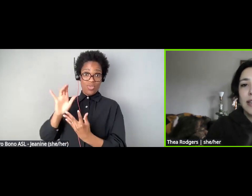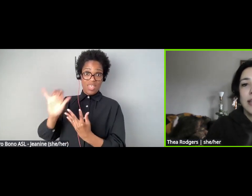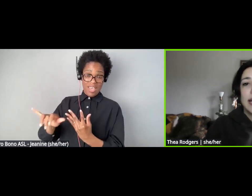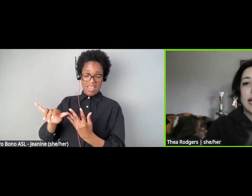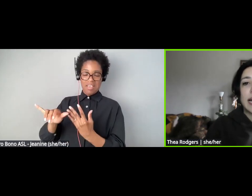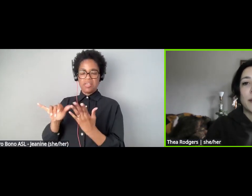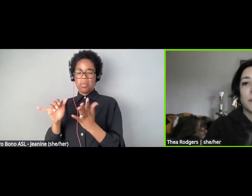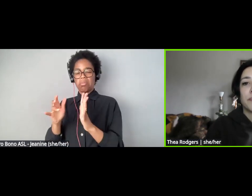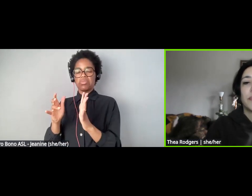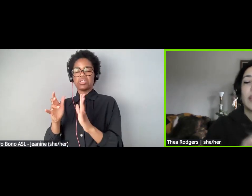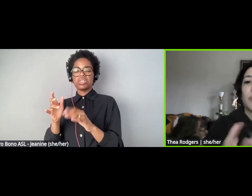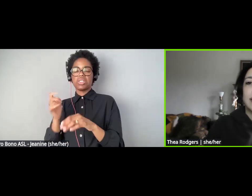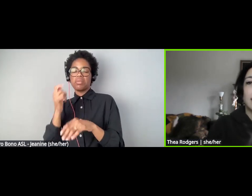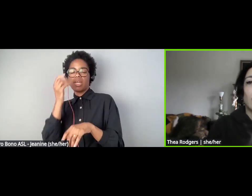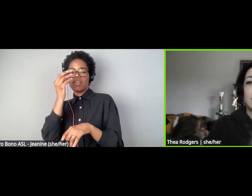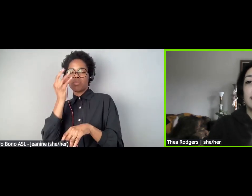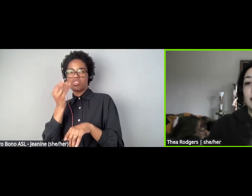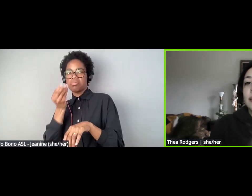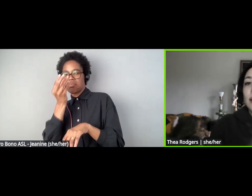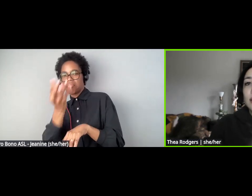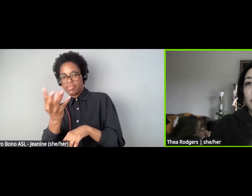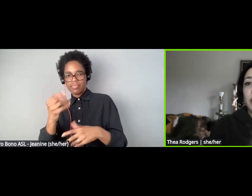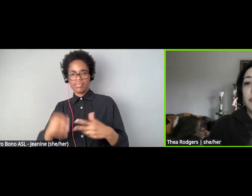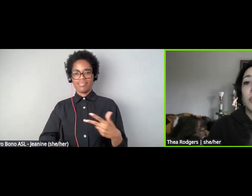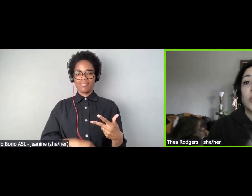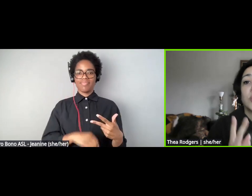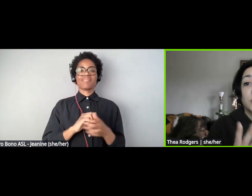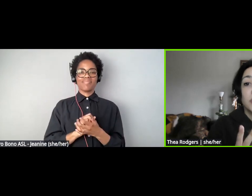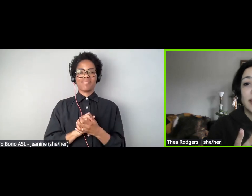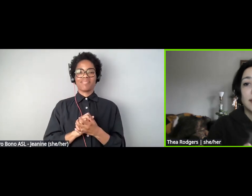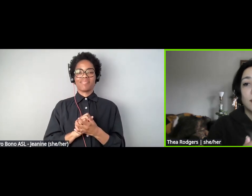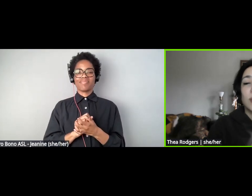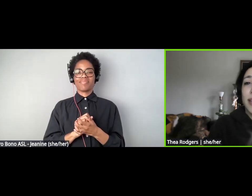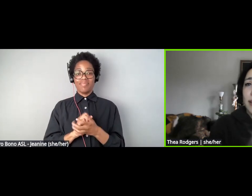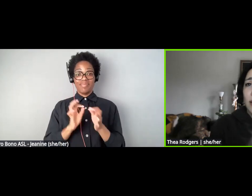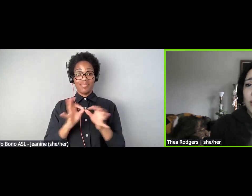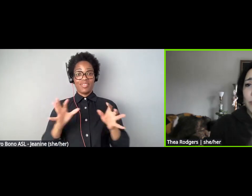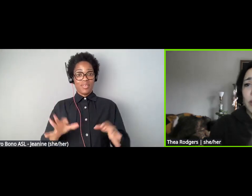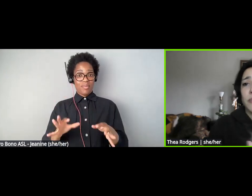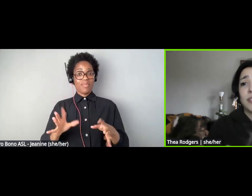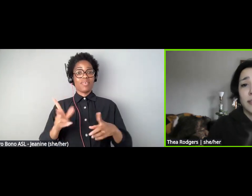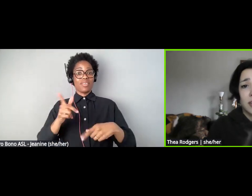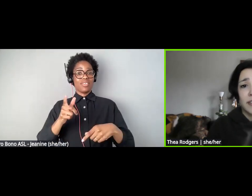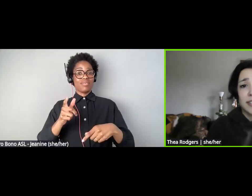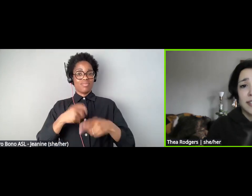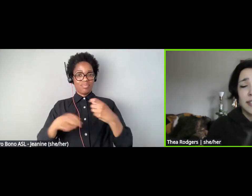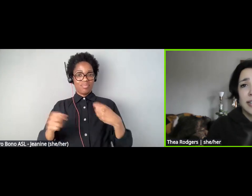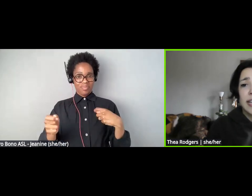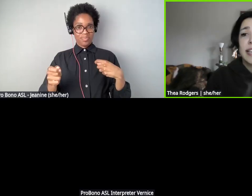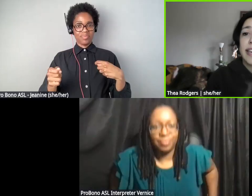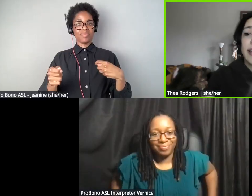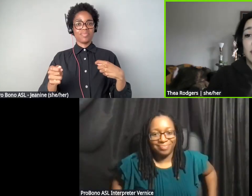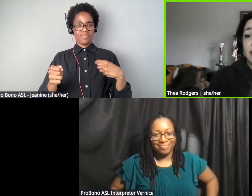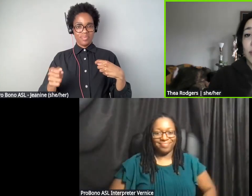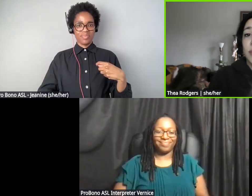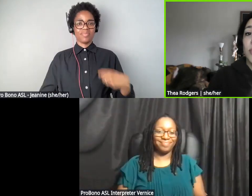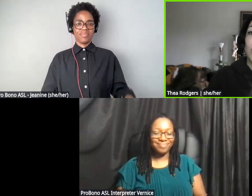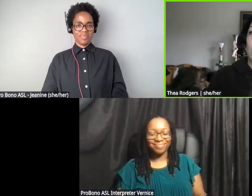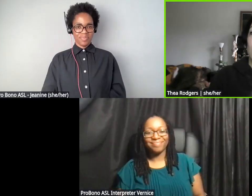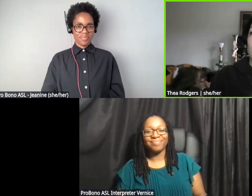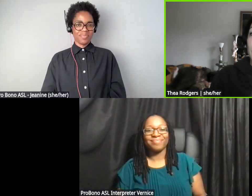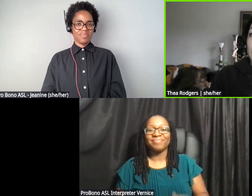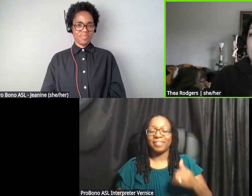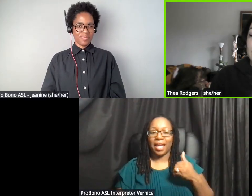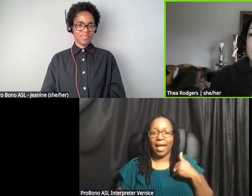IVPN. Pricing wise, $6 a month for 2 devices or $10 a month for 7 devices. They have discounts for